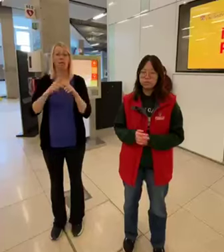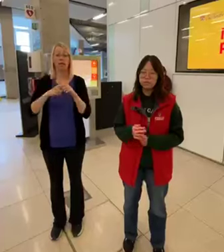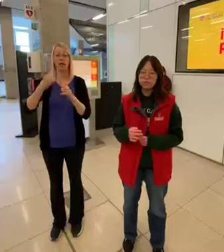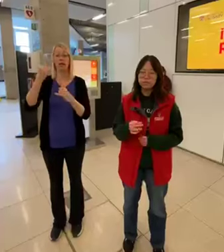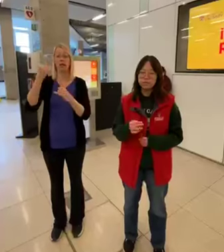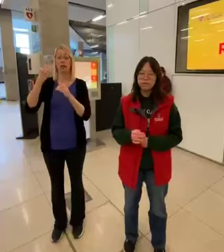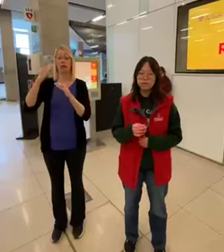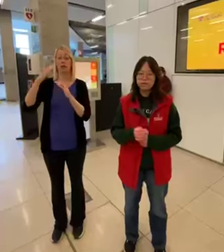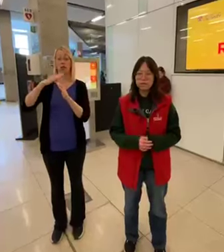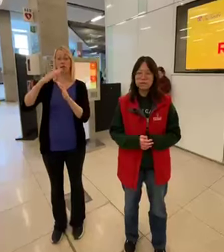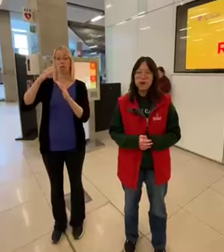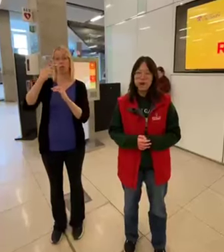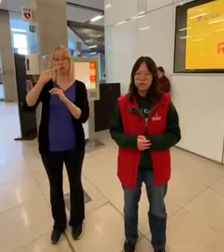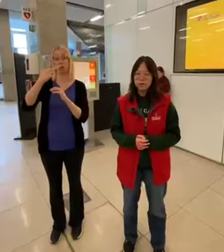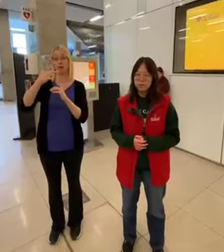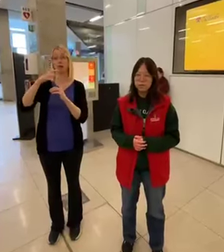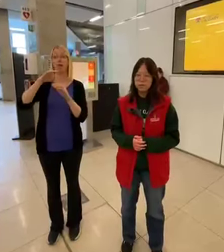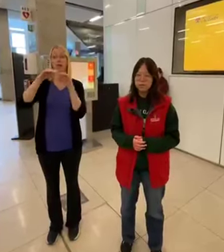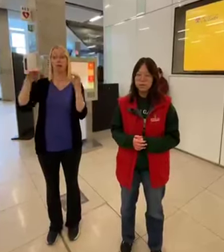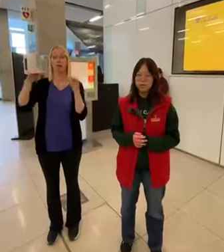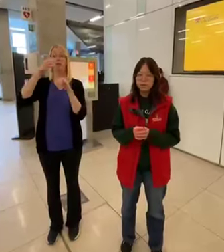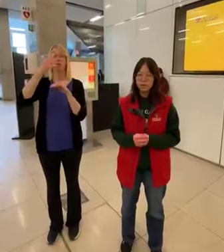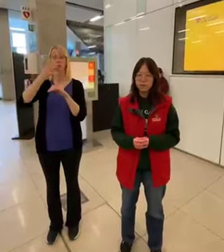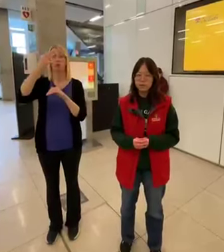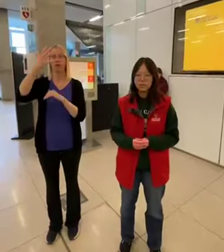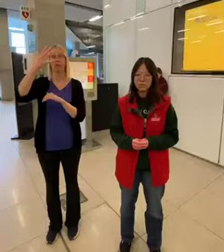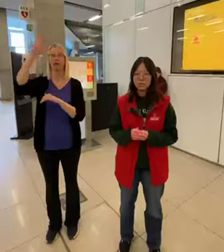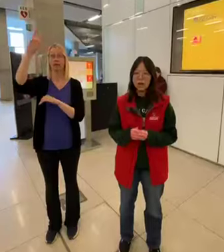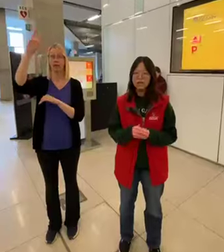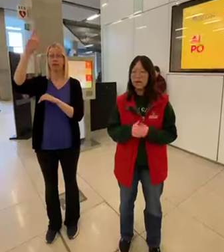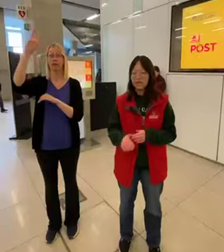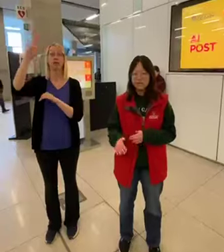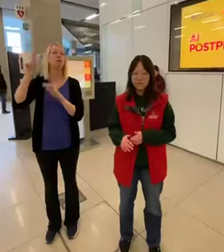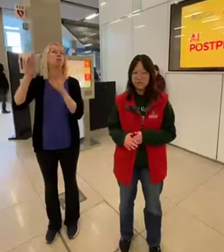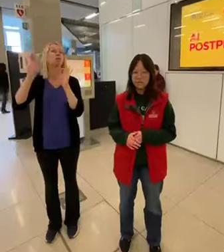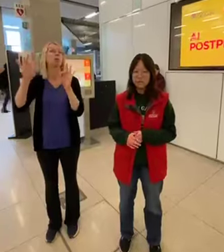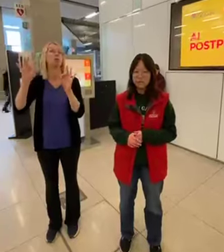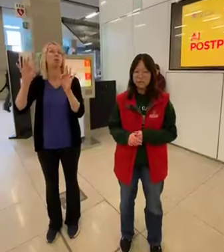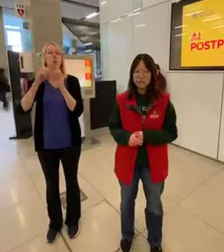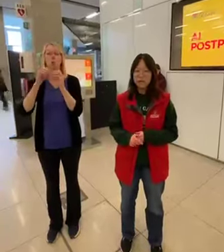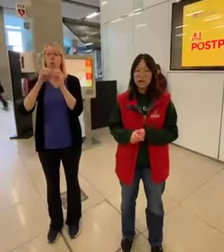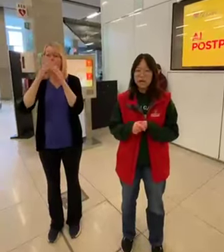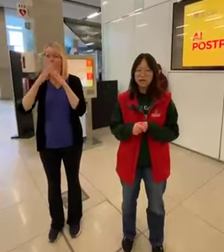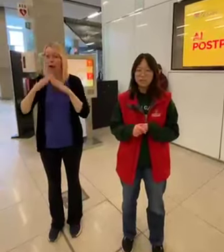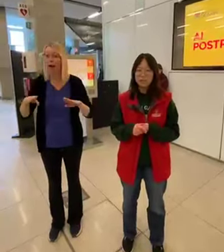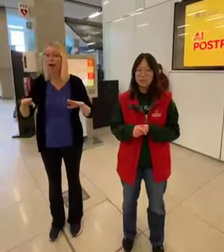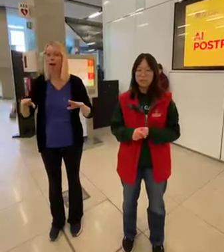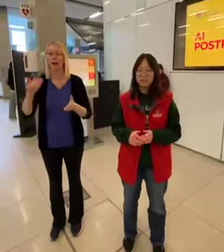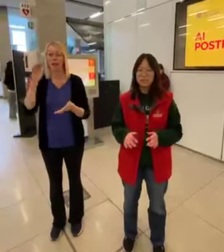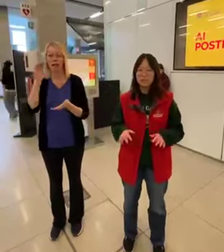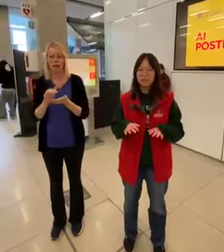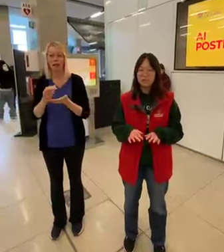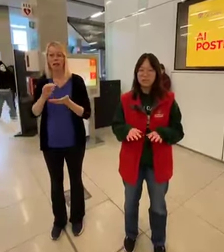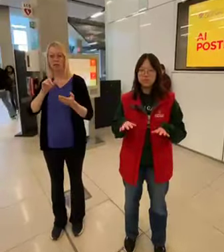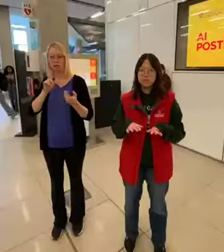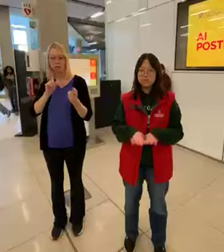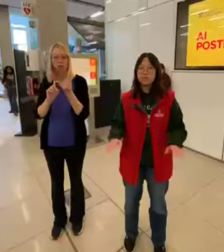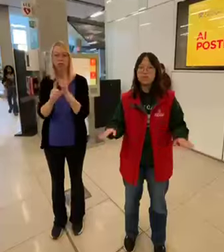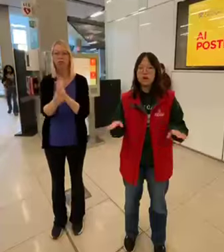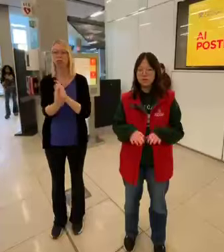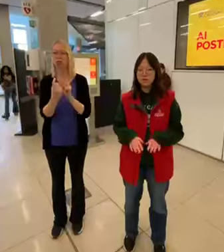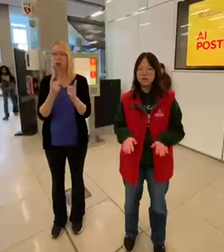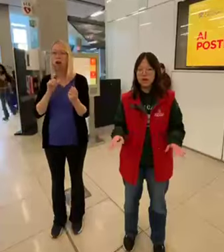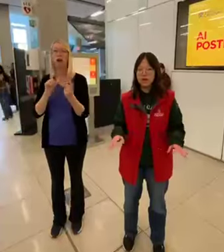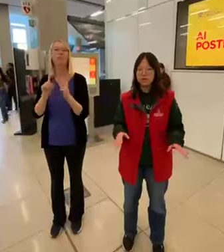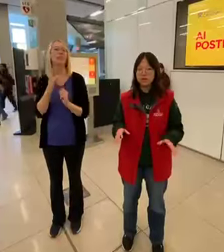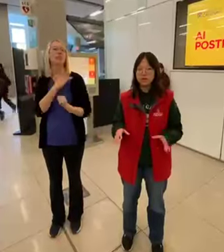of TFDL, so floors 4 to 6, are going to be those spaces that are perfect for you. You'll have a lot less foot traffic up there, and it'll be a bit more of just a bit of a